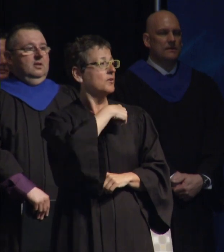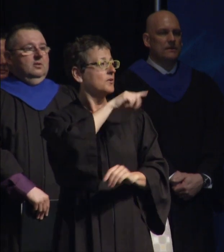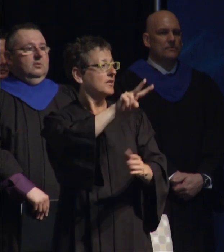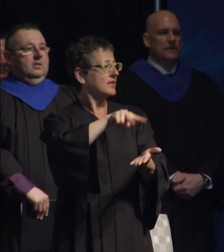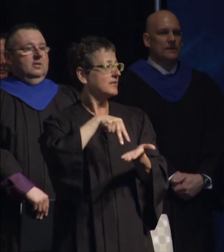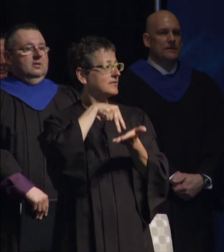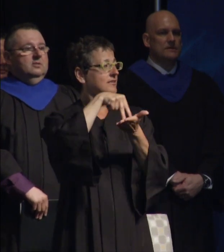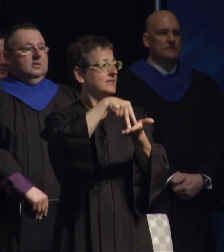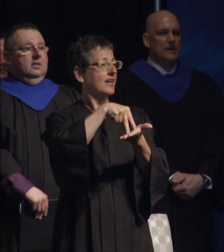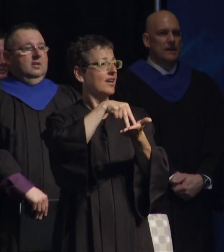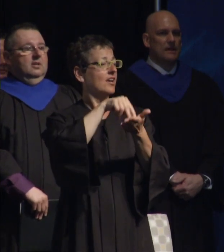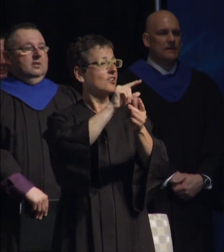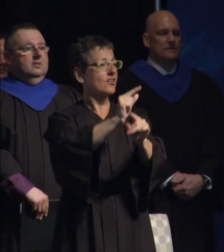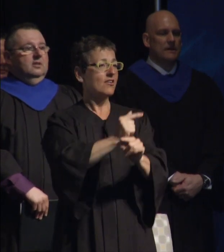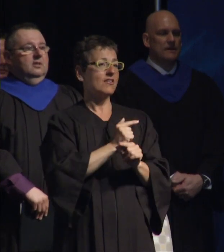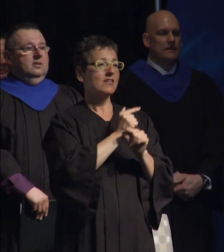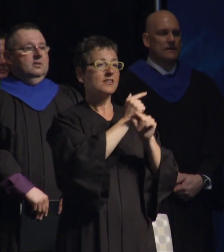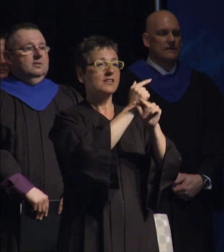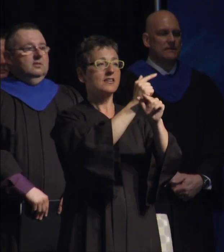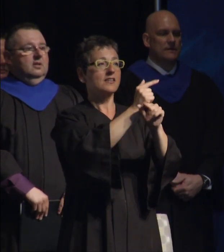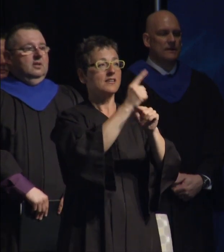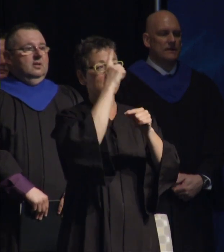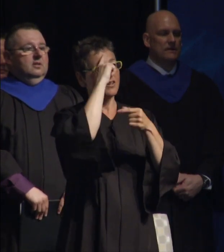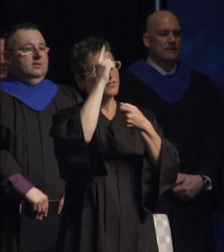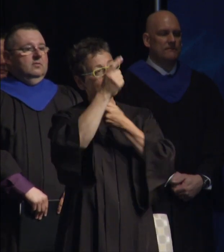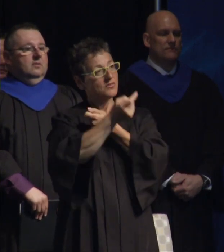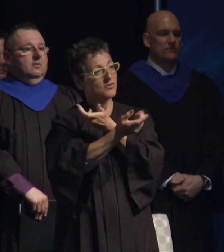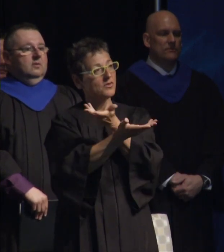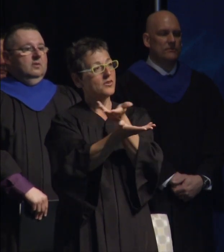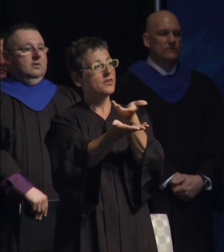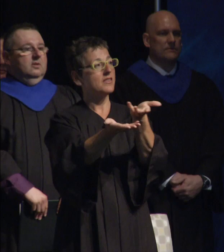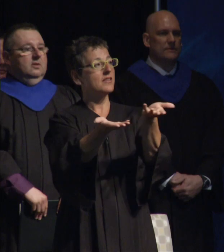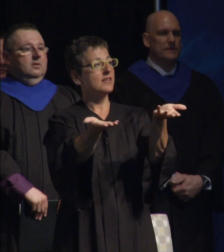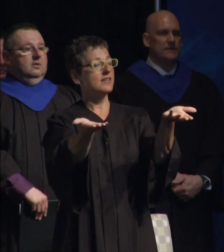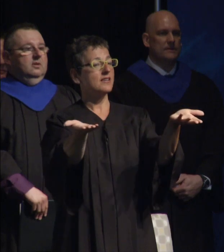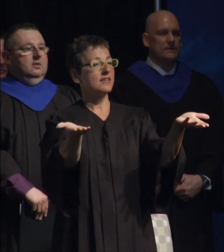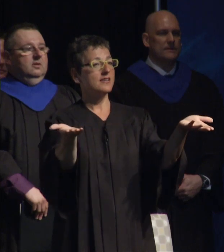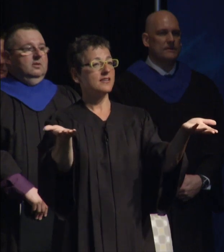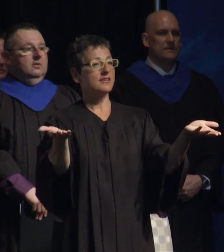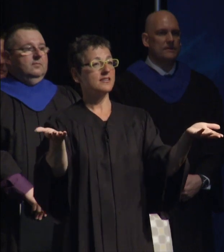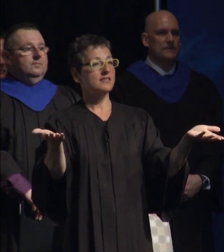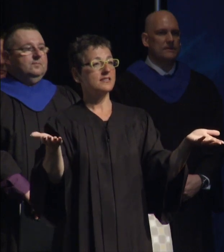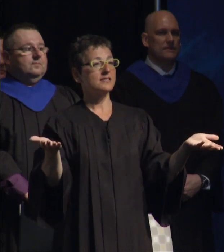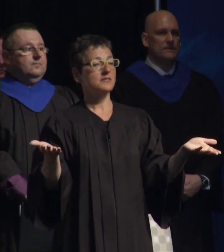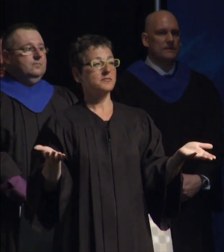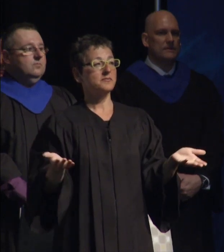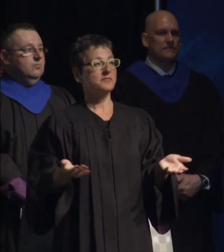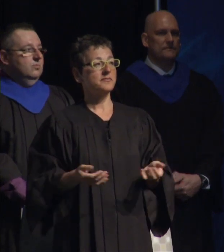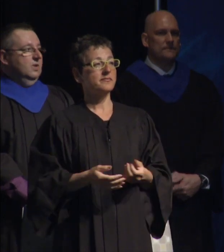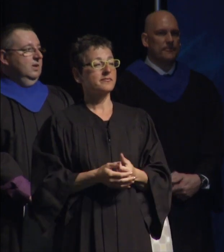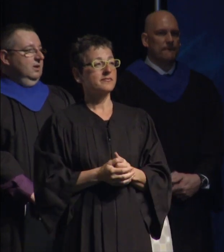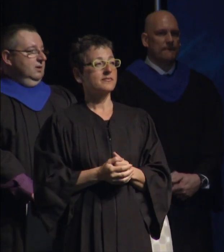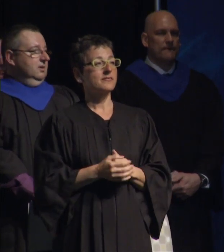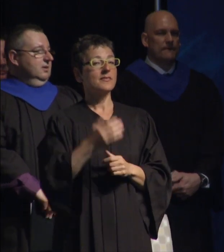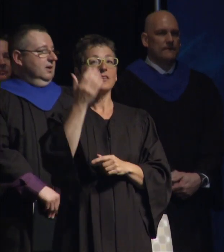Canada, we stand on guard for thee.